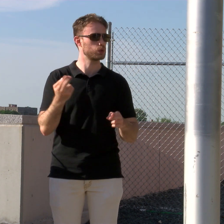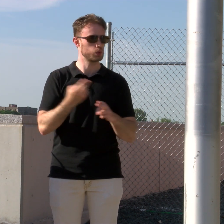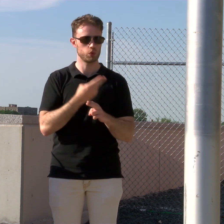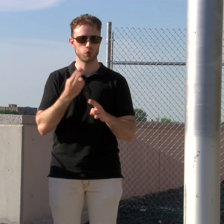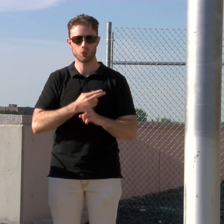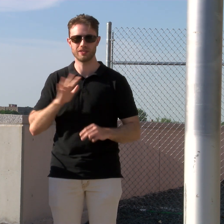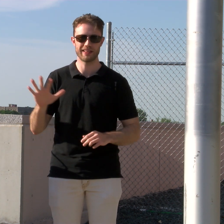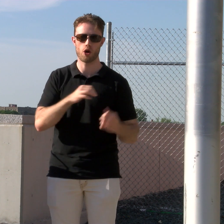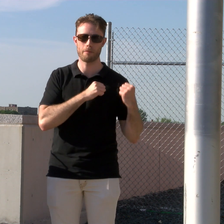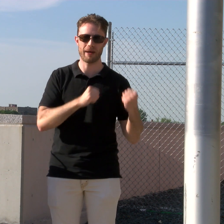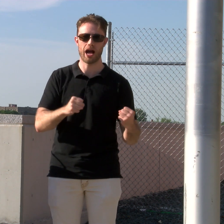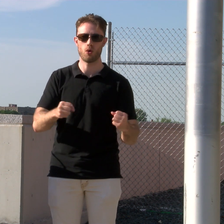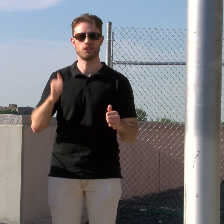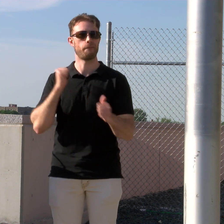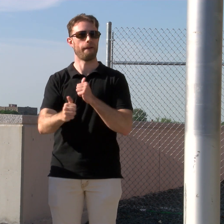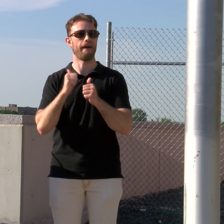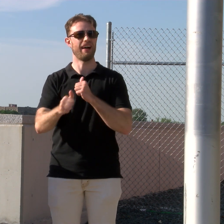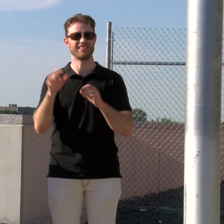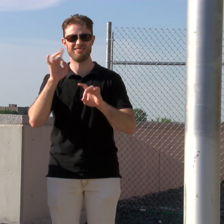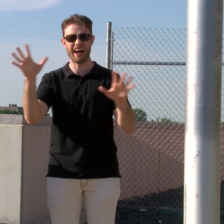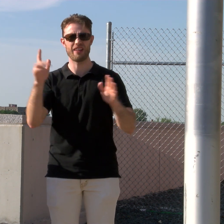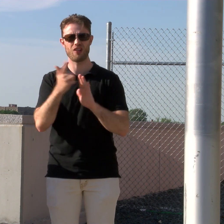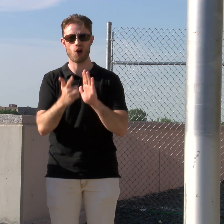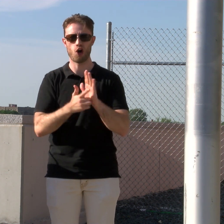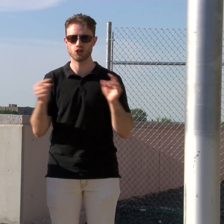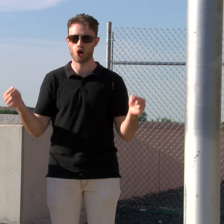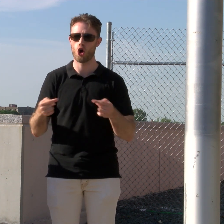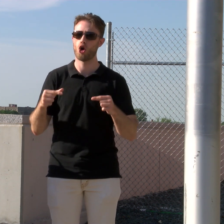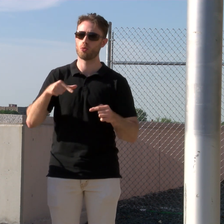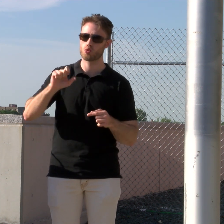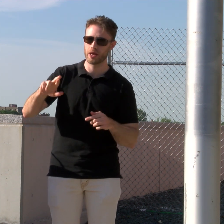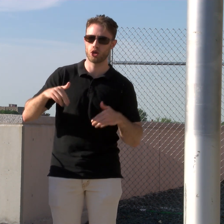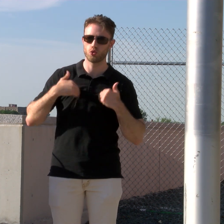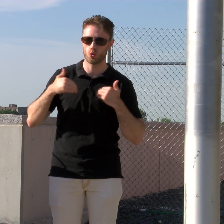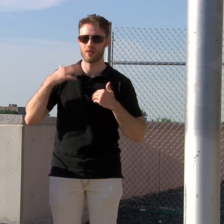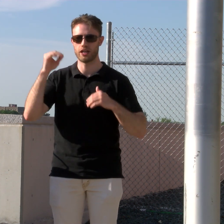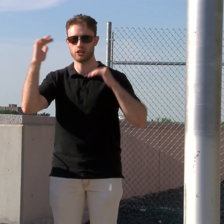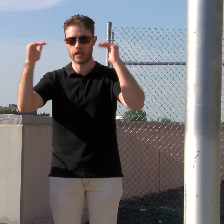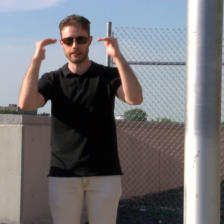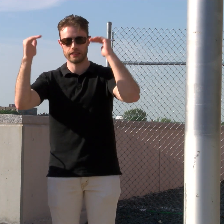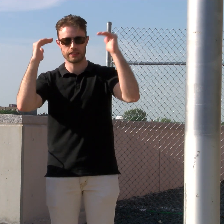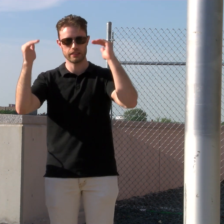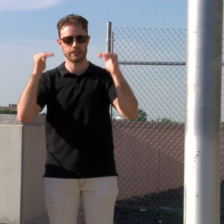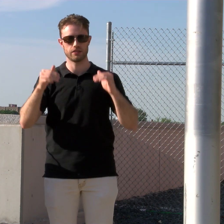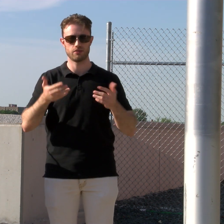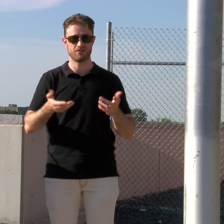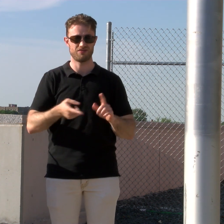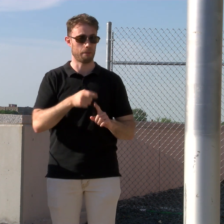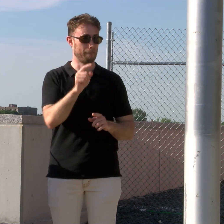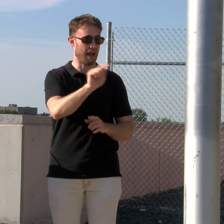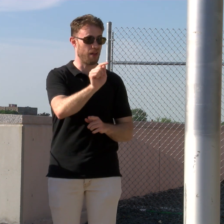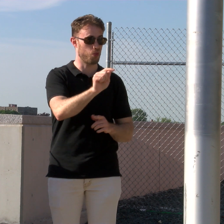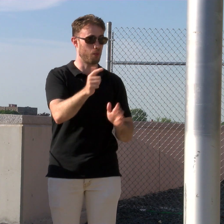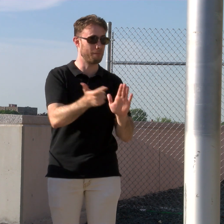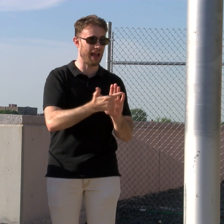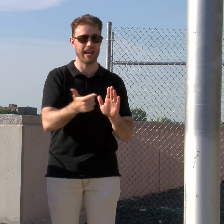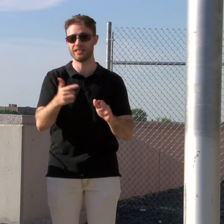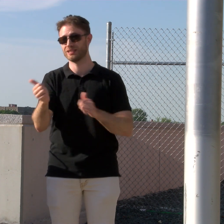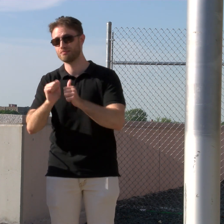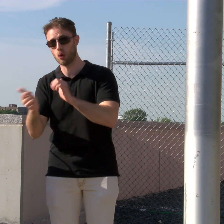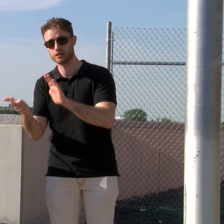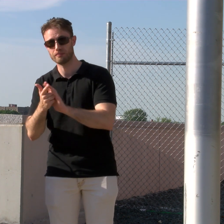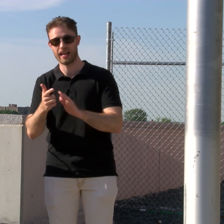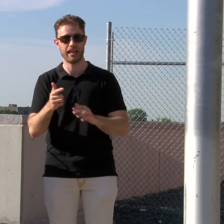their power to pass violent laws that harm queer youth and adults, from bathroom and sports bans to